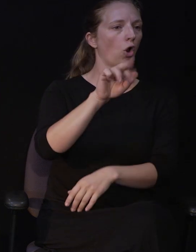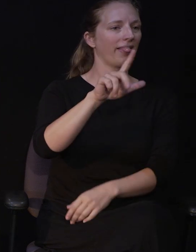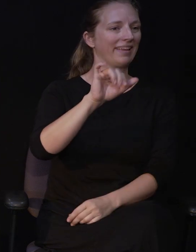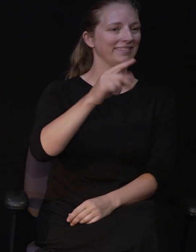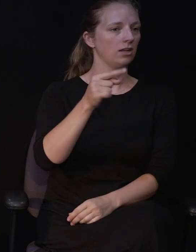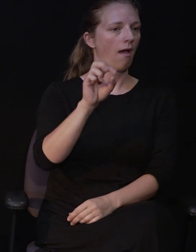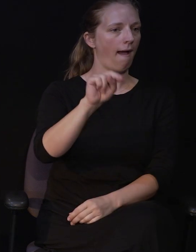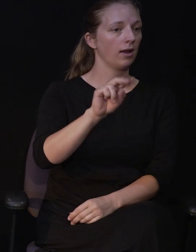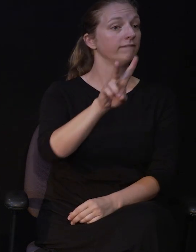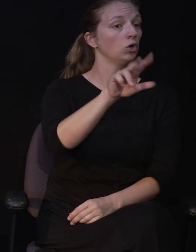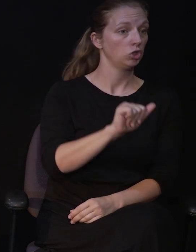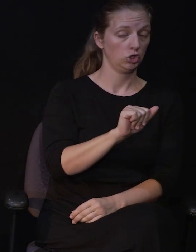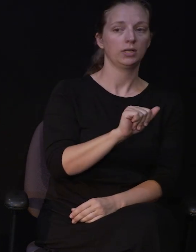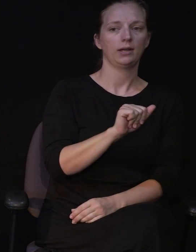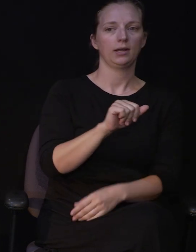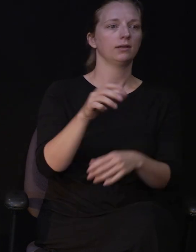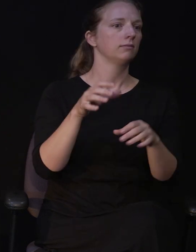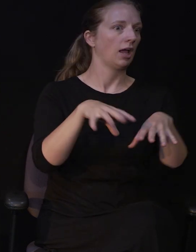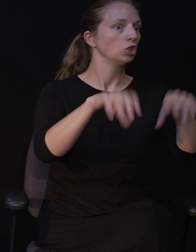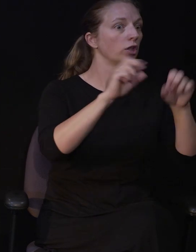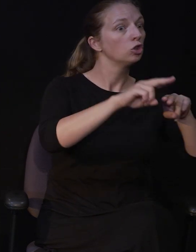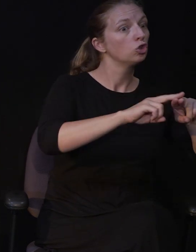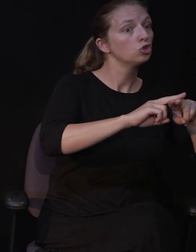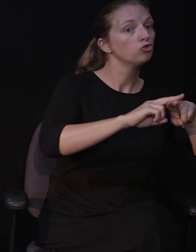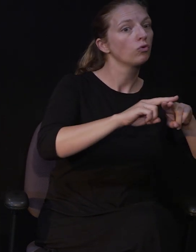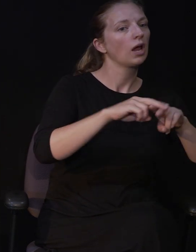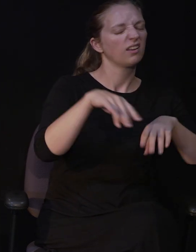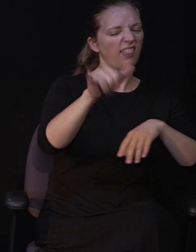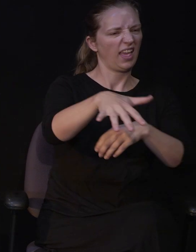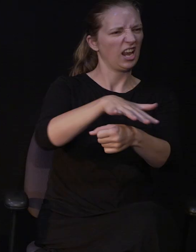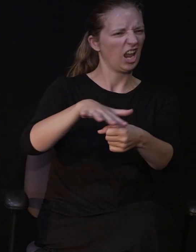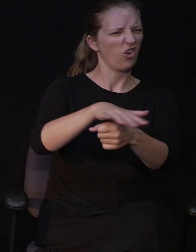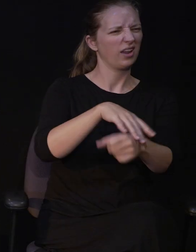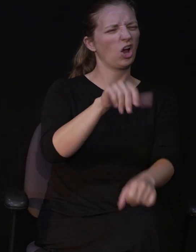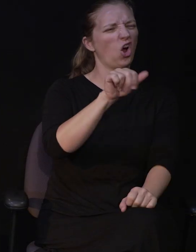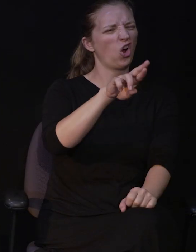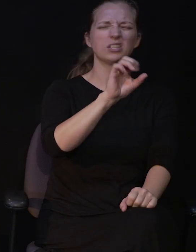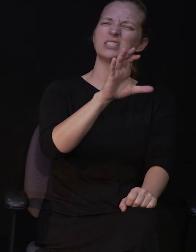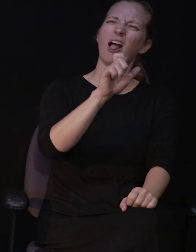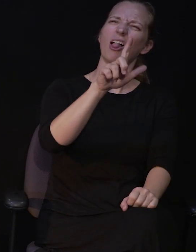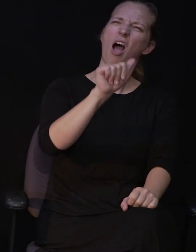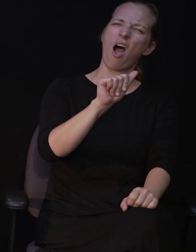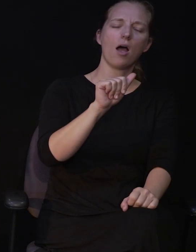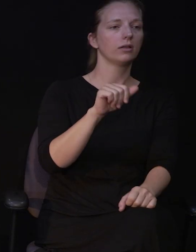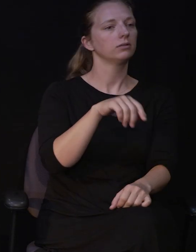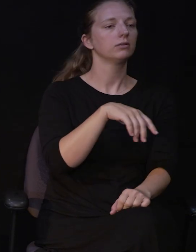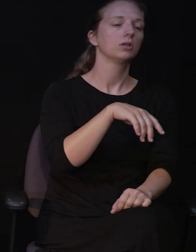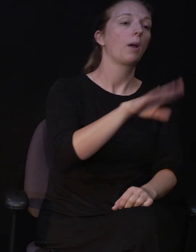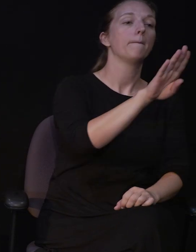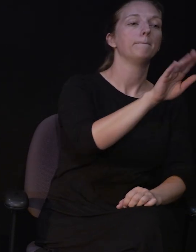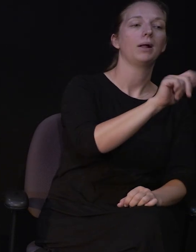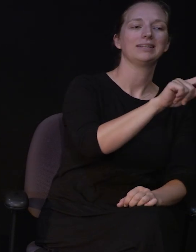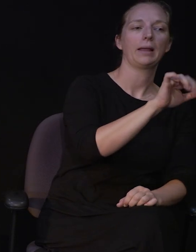Virginia, and I used to take the ASL, which is the train from like around there, or like in Baltimore to